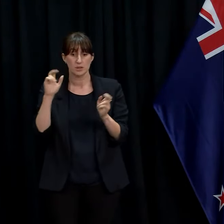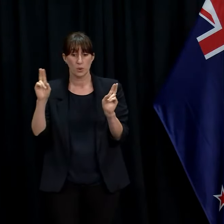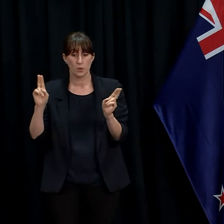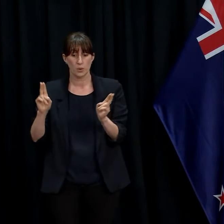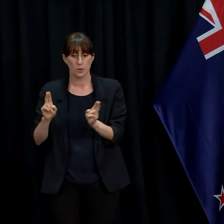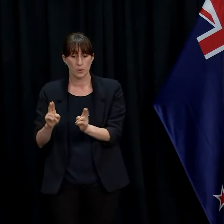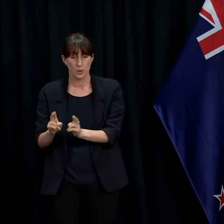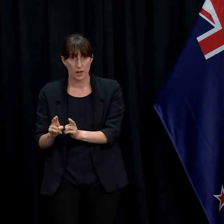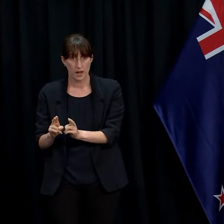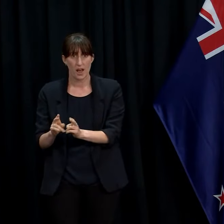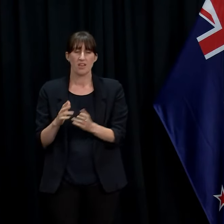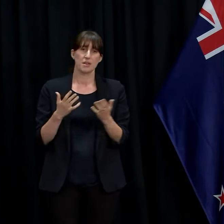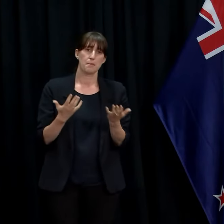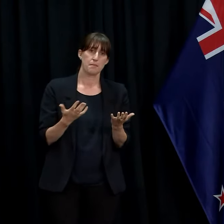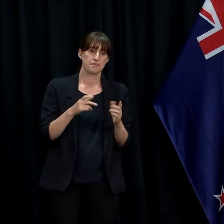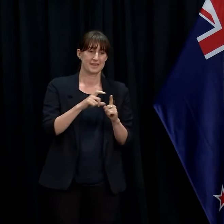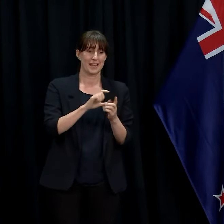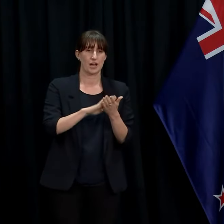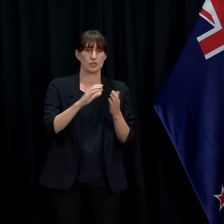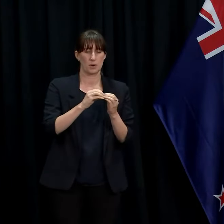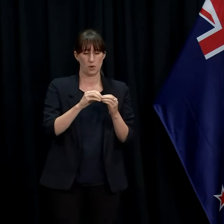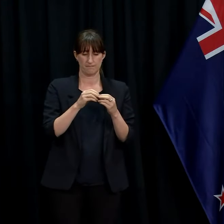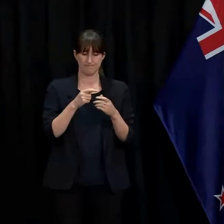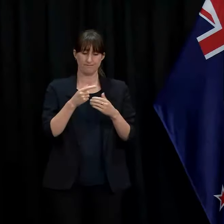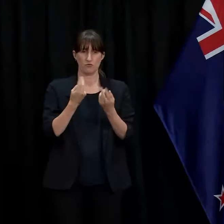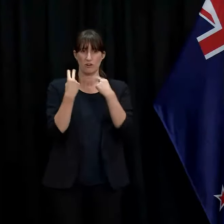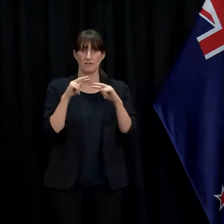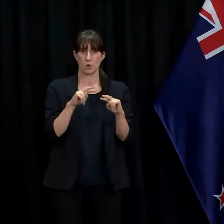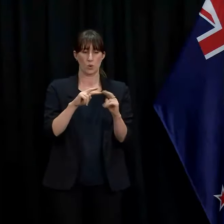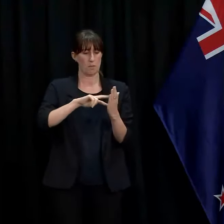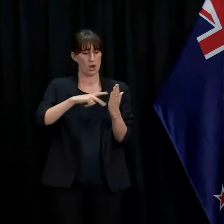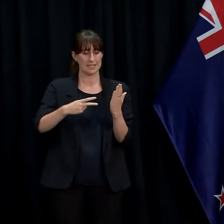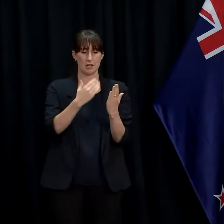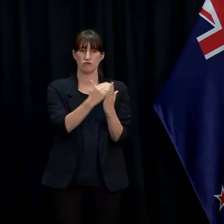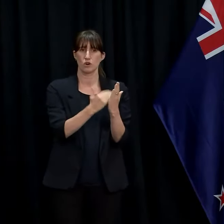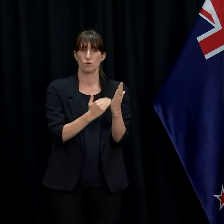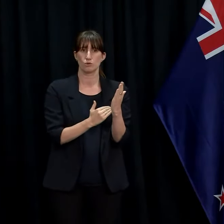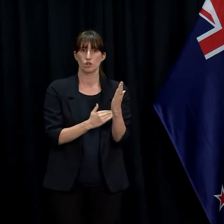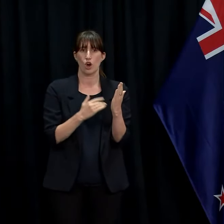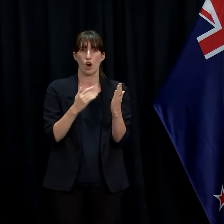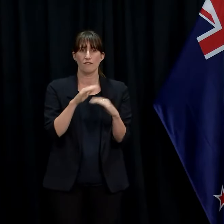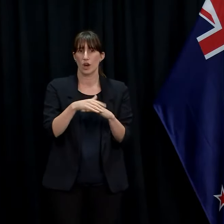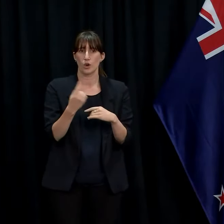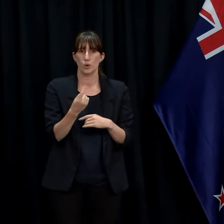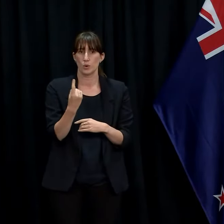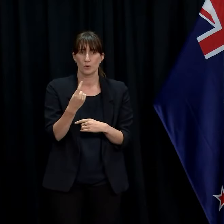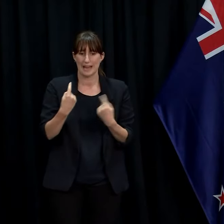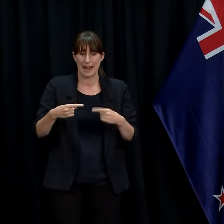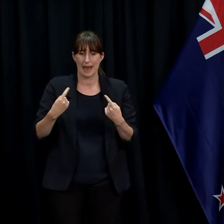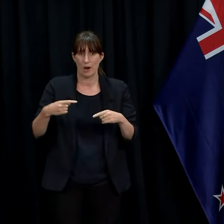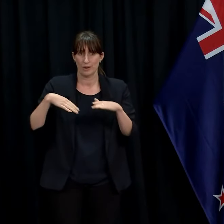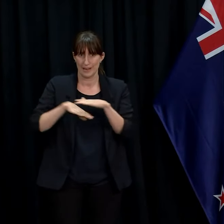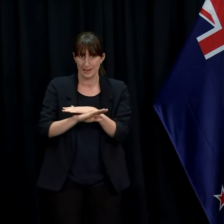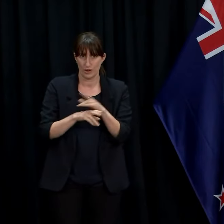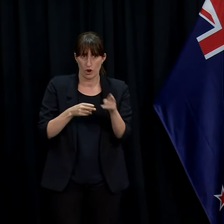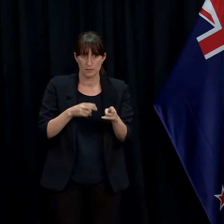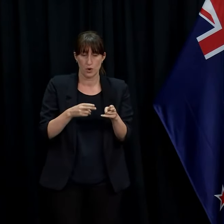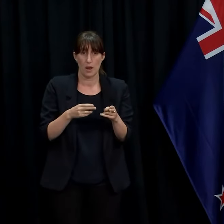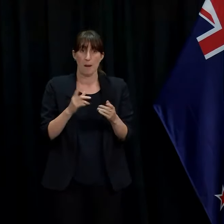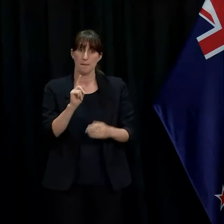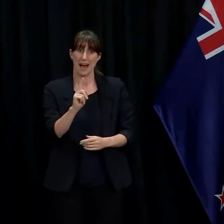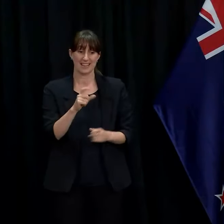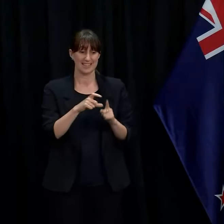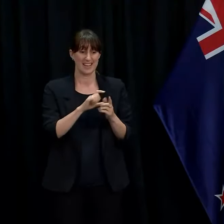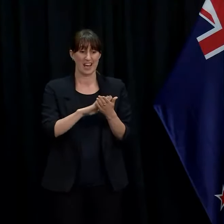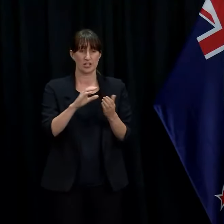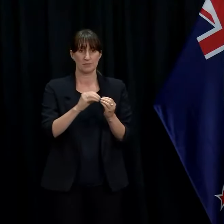DHBs to re-look at their policies about that. And as we discussed yesterday, they do that on a DHB by DHB basis.